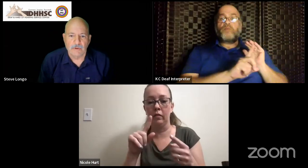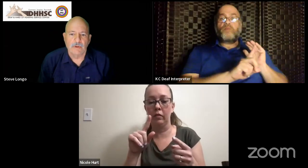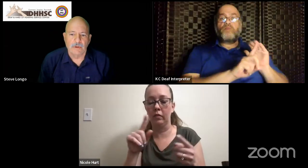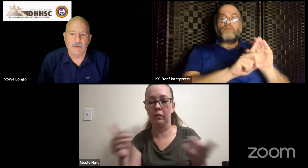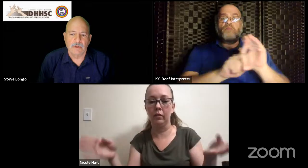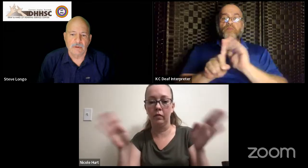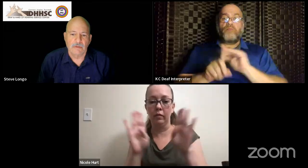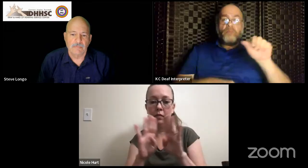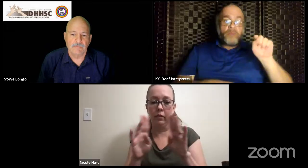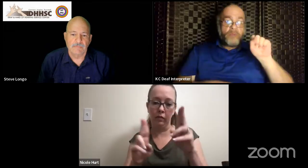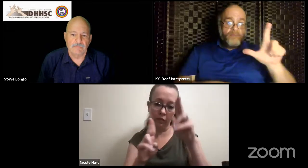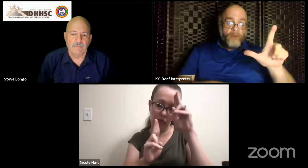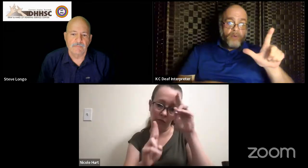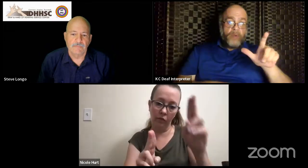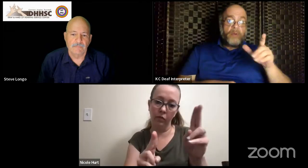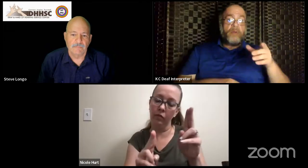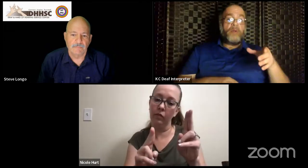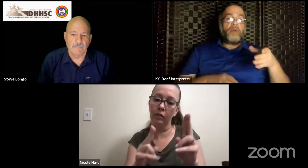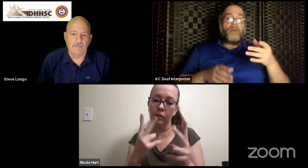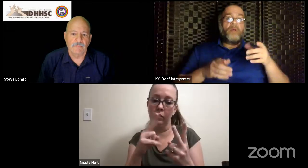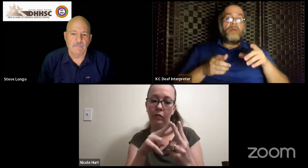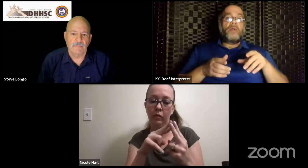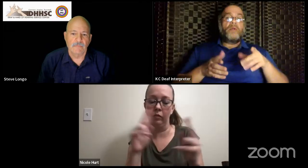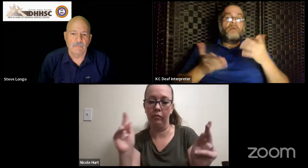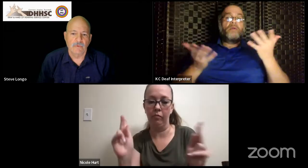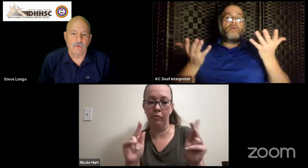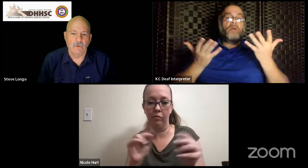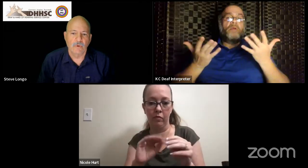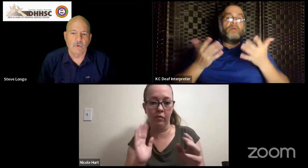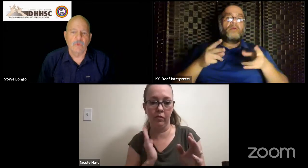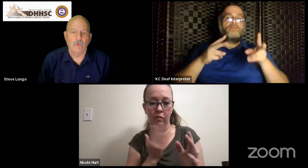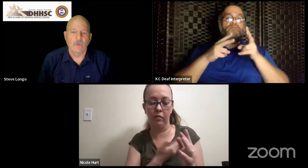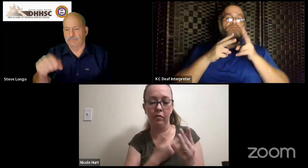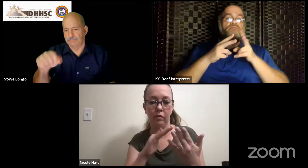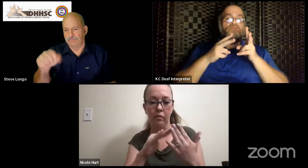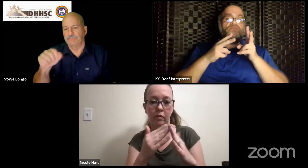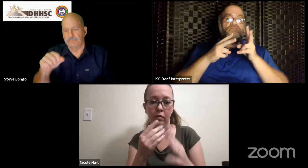Nicole says, want to remind everyone,